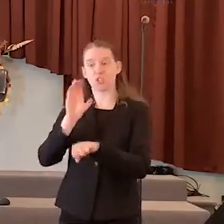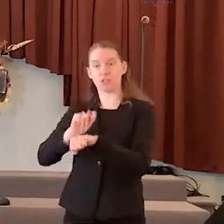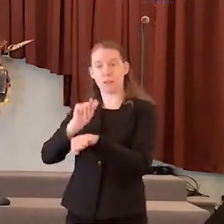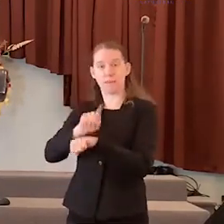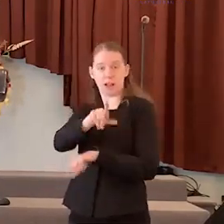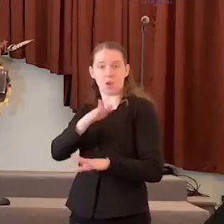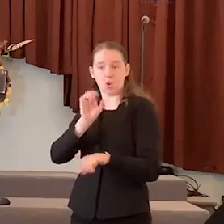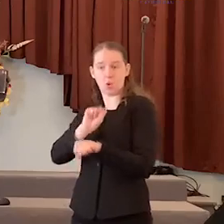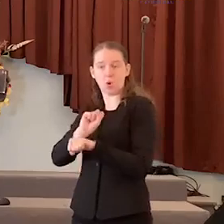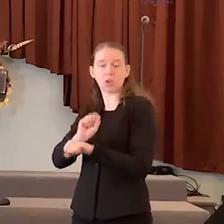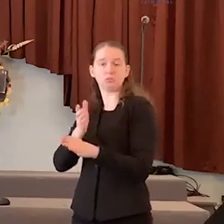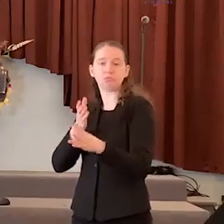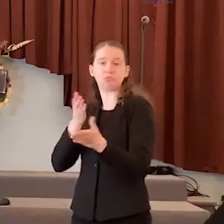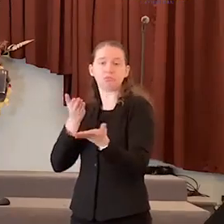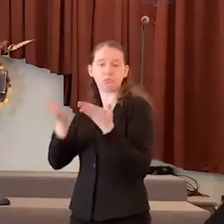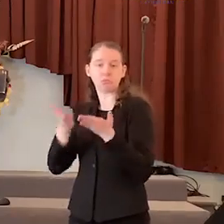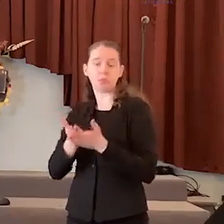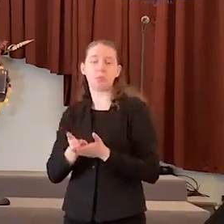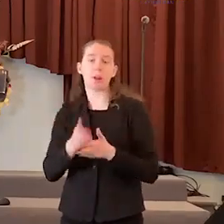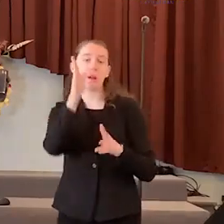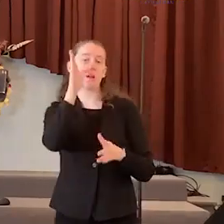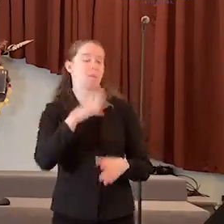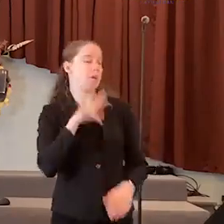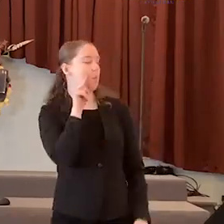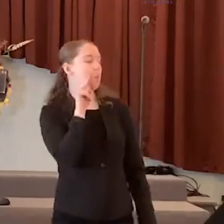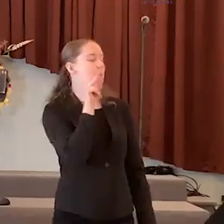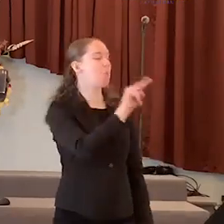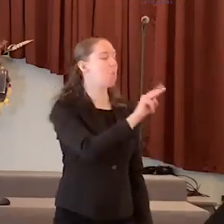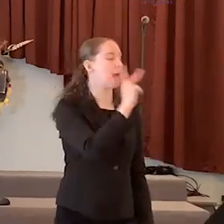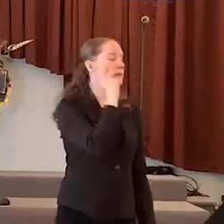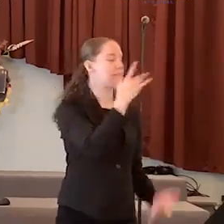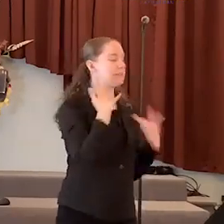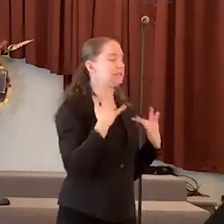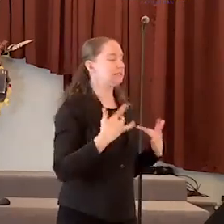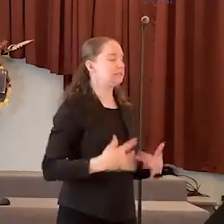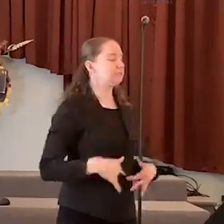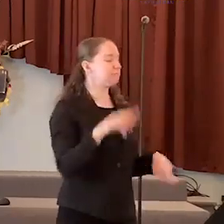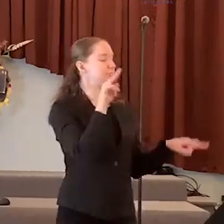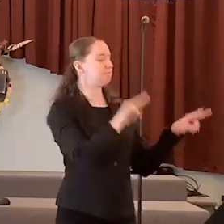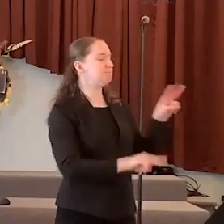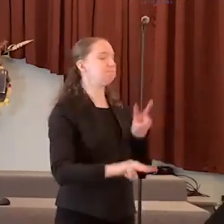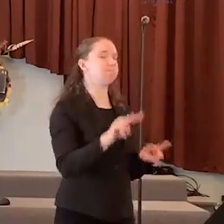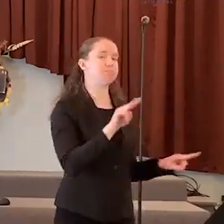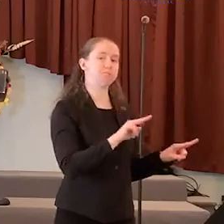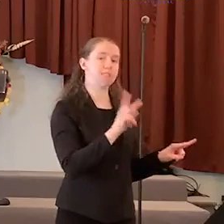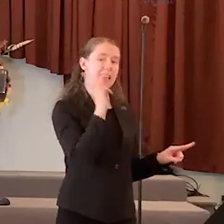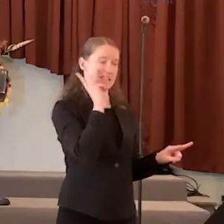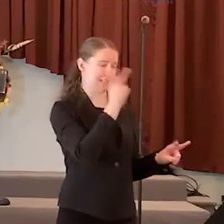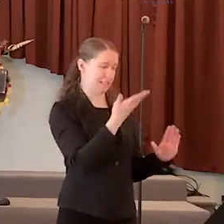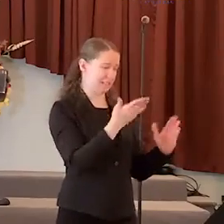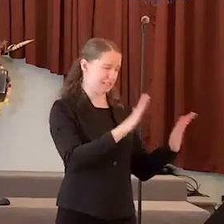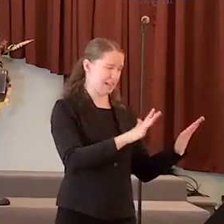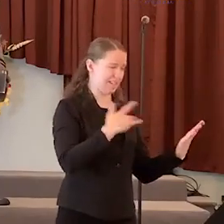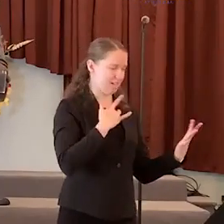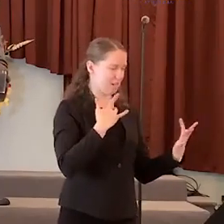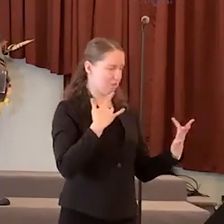man. He looked at him. He observed the naked, wounded, half-dead man. He looked to be